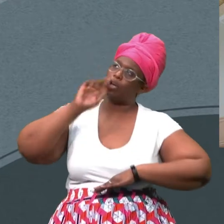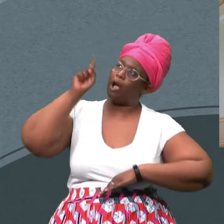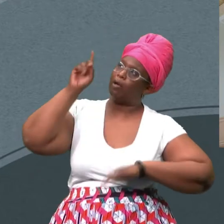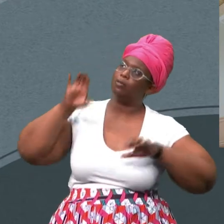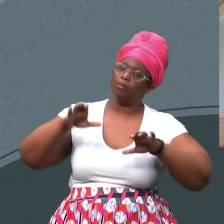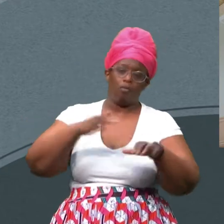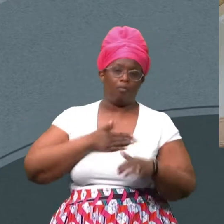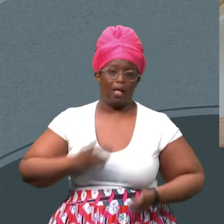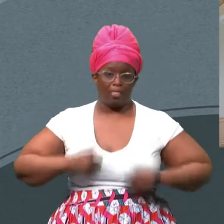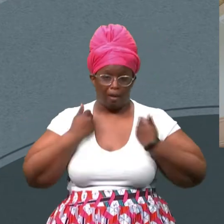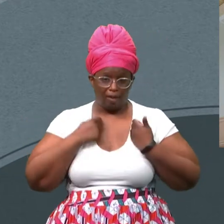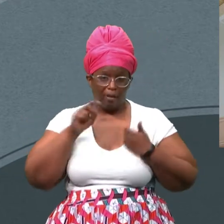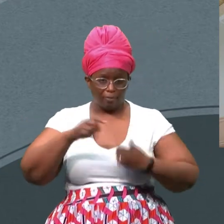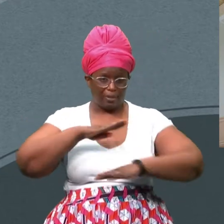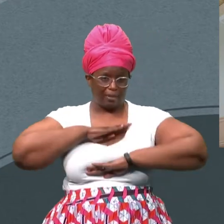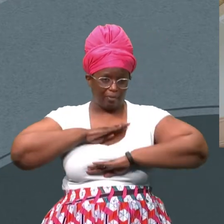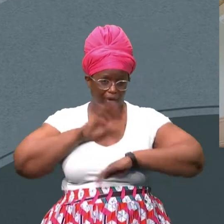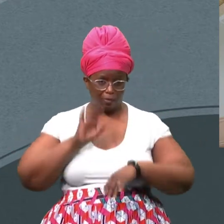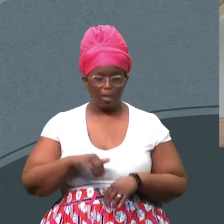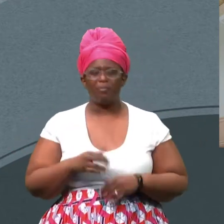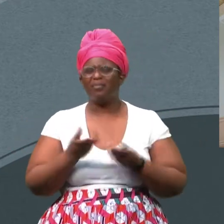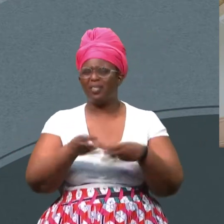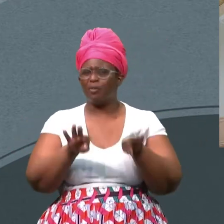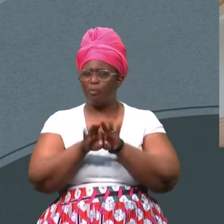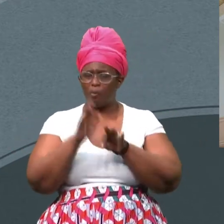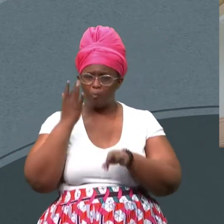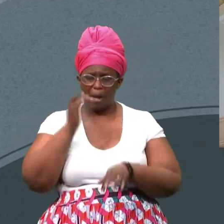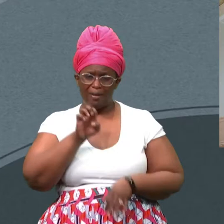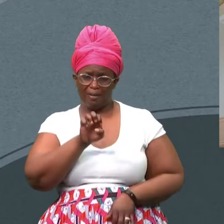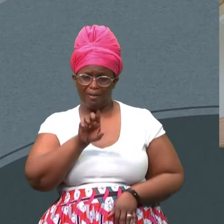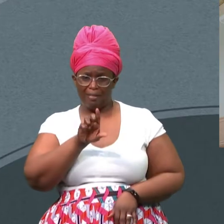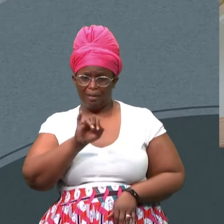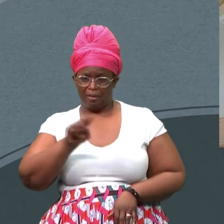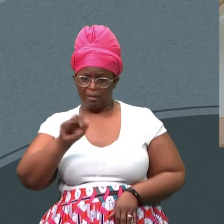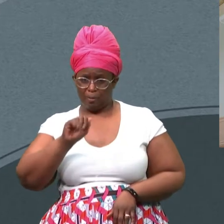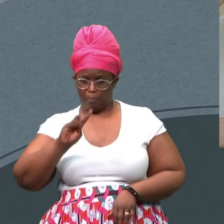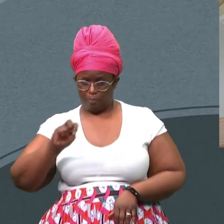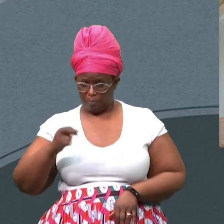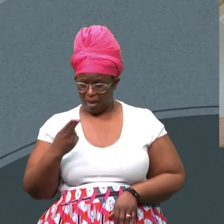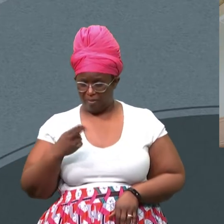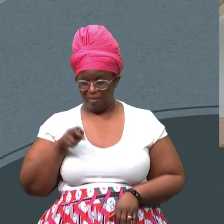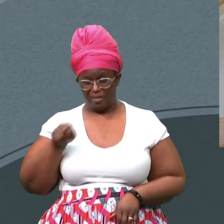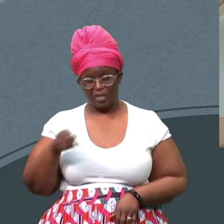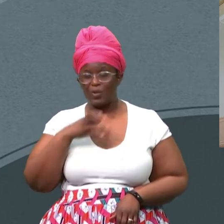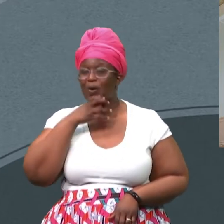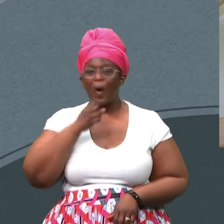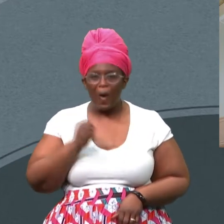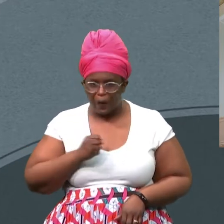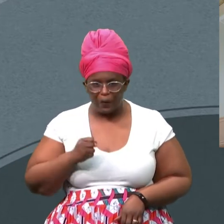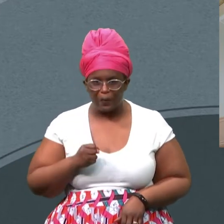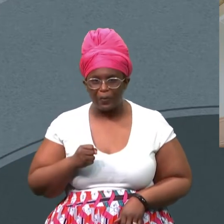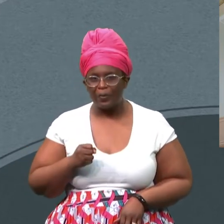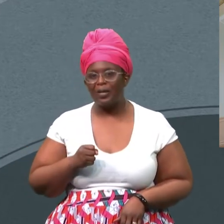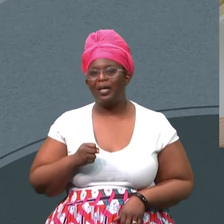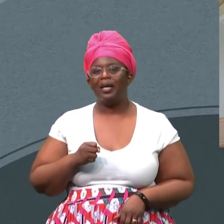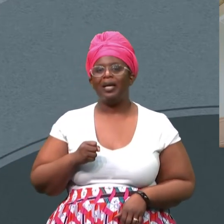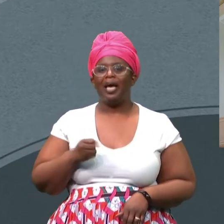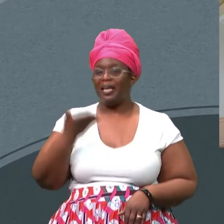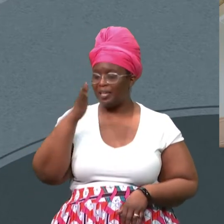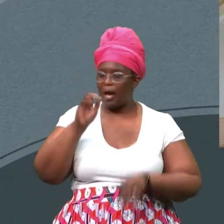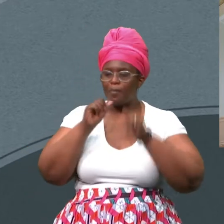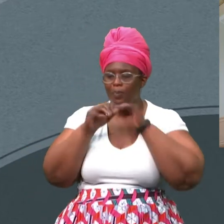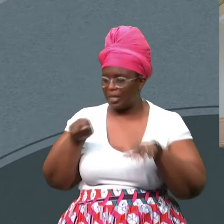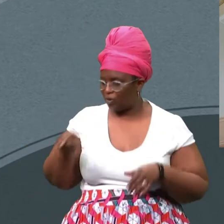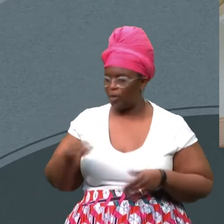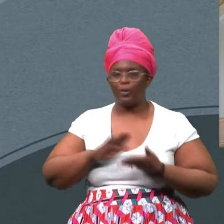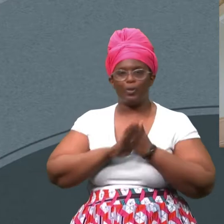And y'all, this is important because Elizabeth is old in years and there's been a rightful celebration that God has blessed